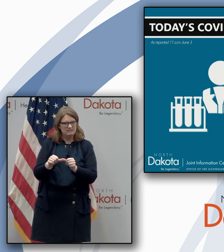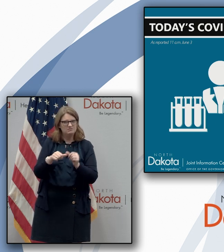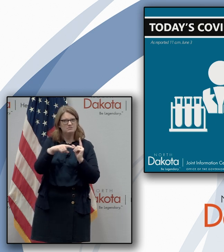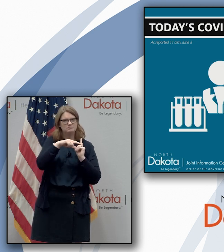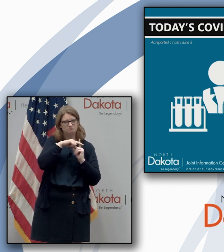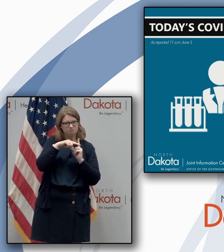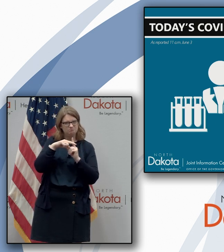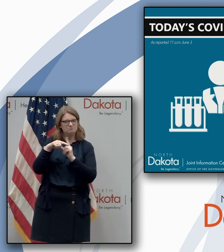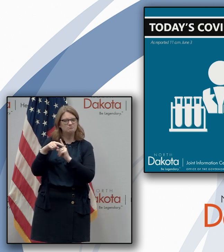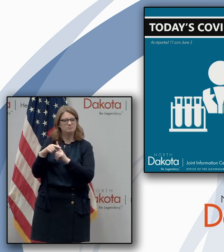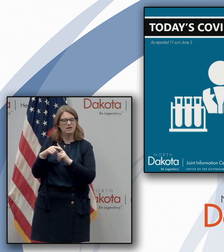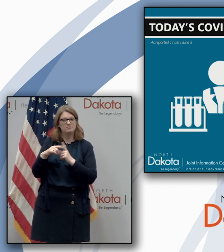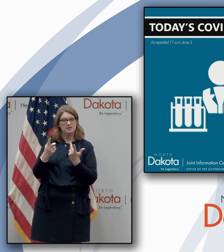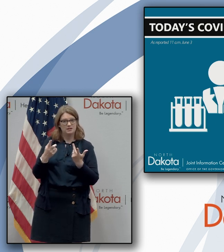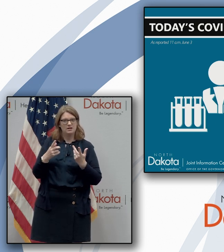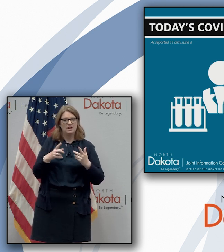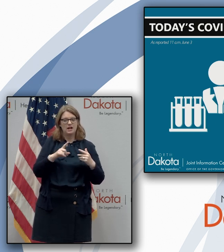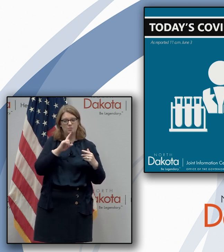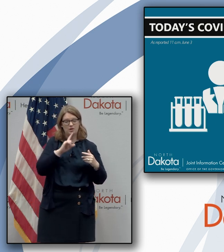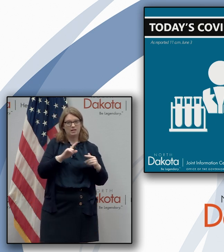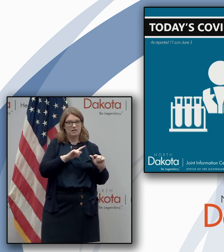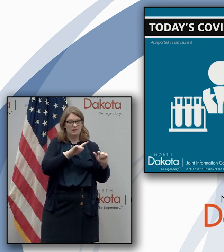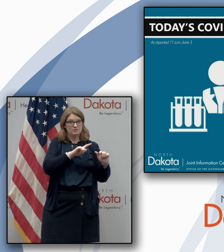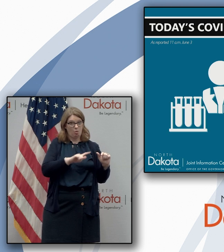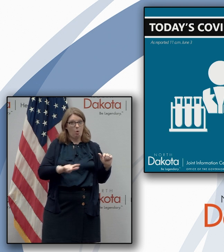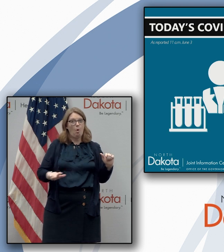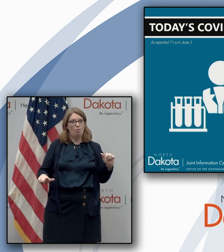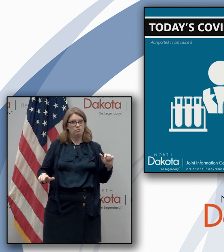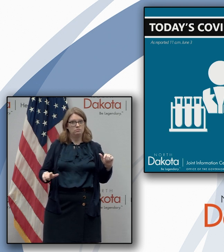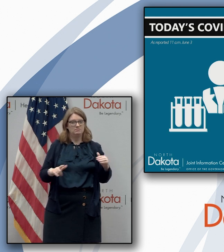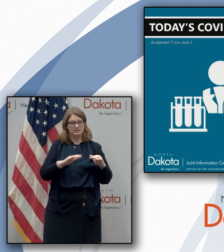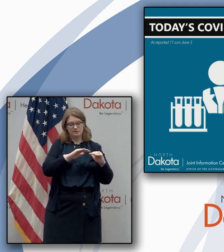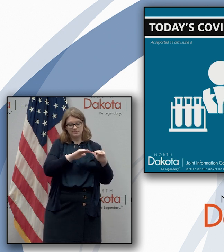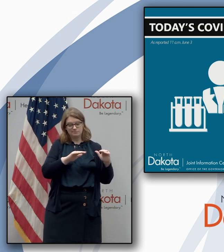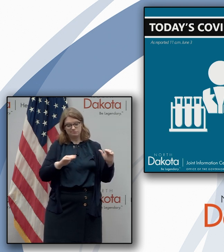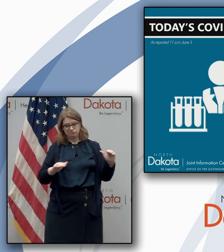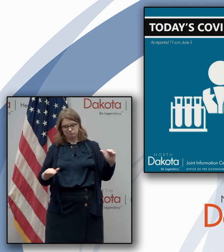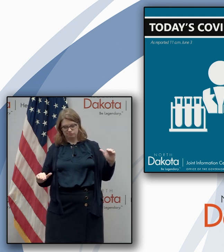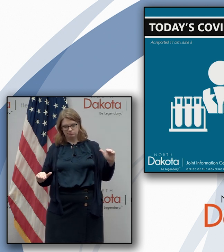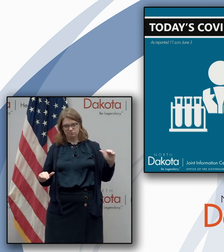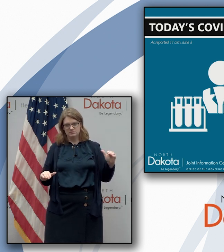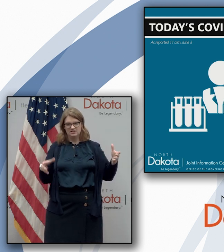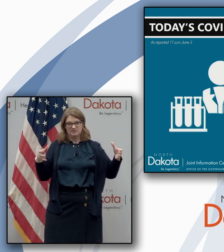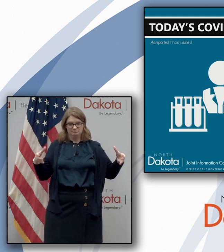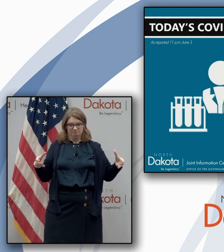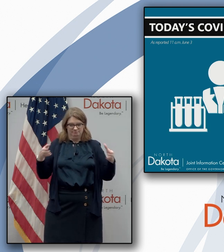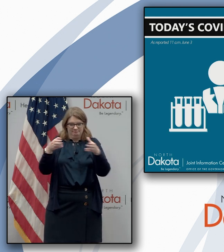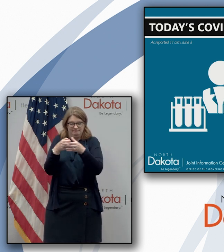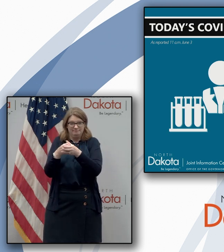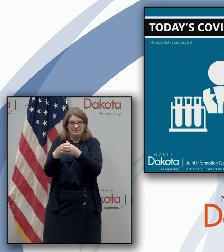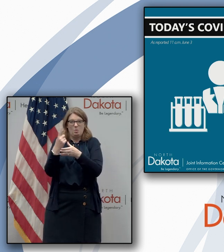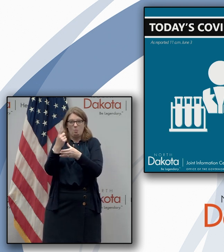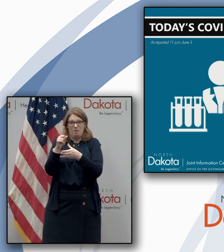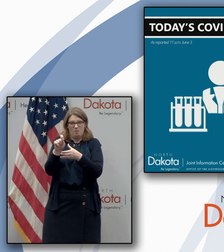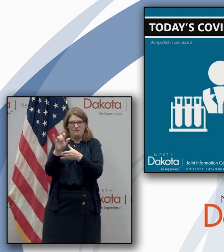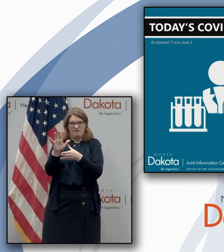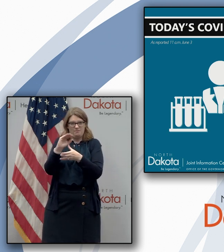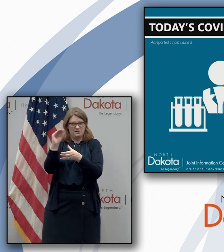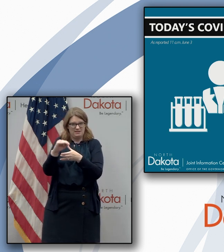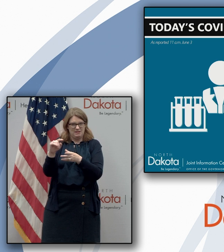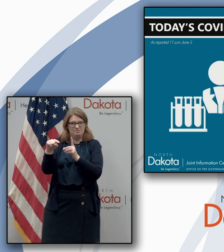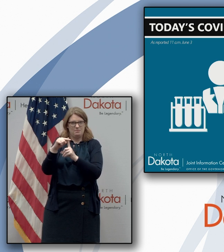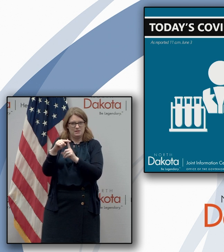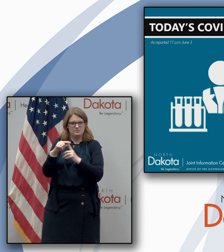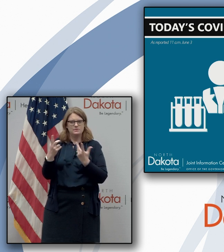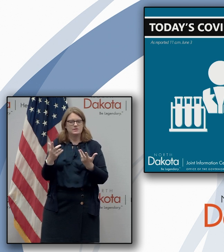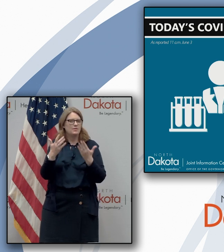very low percent positives. And again, so thanks to everybody that's making this happen. This is a